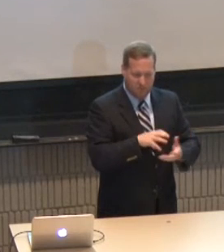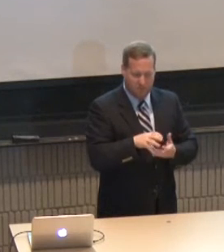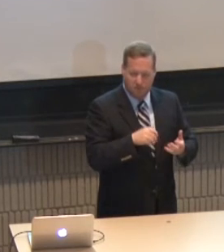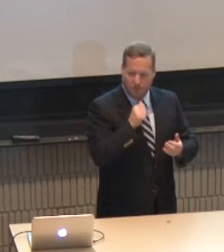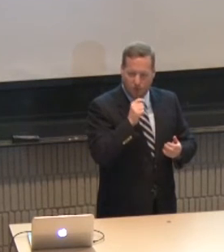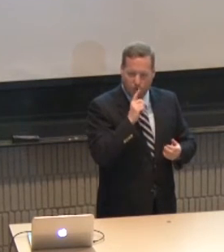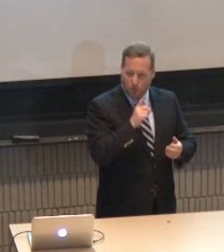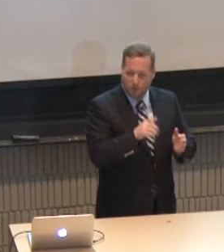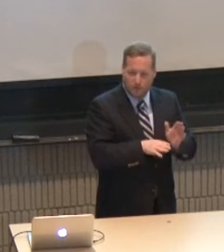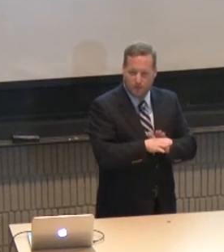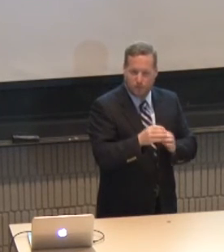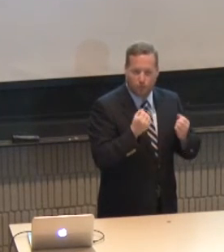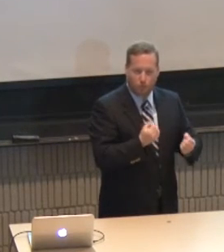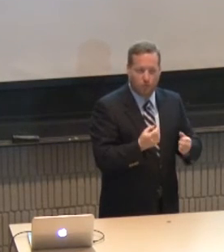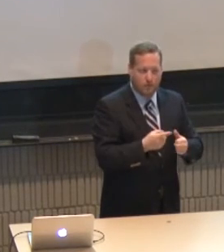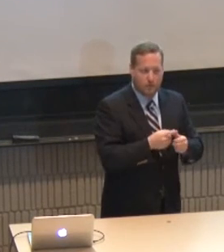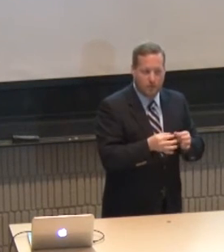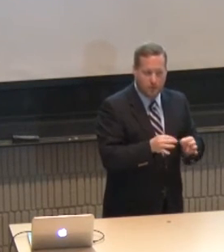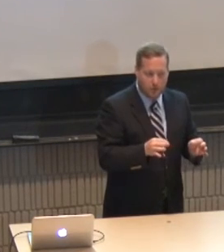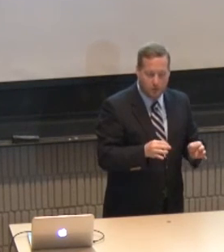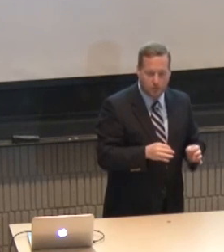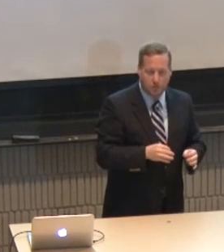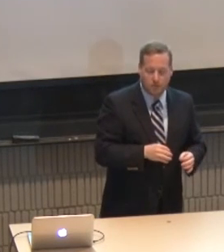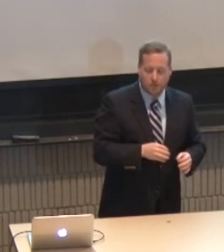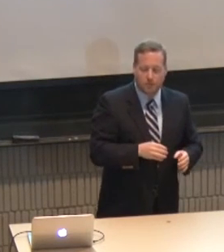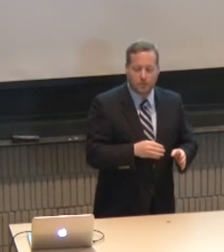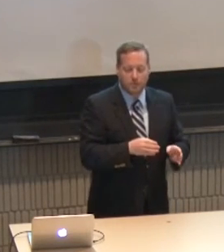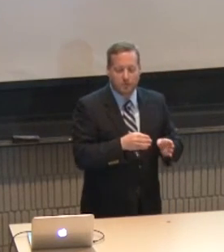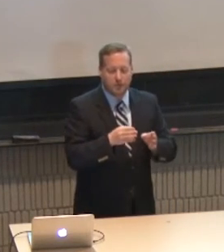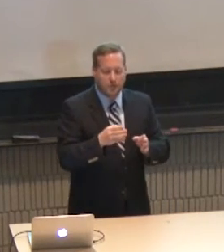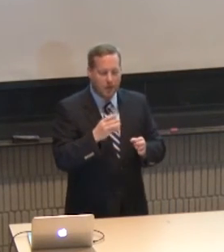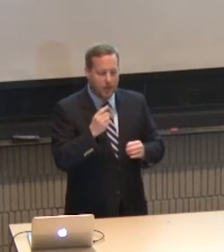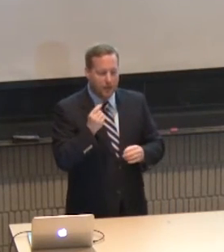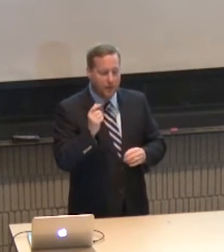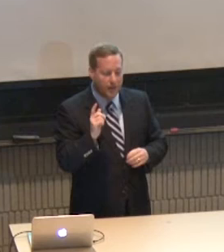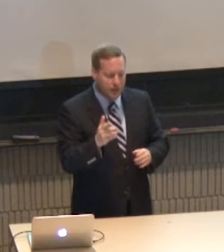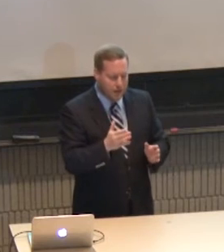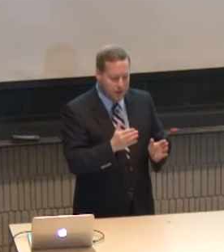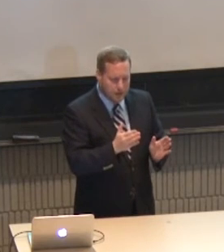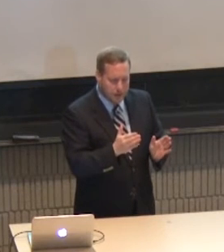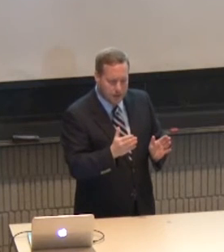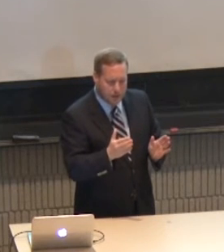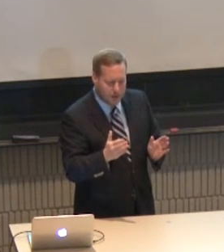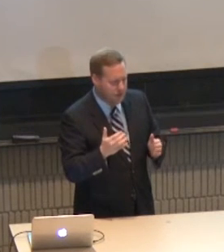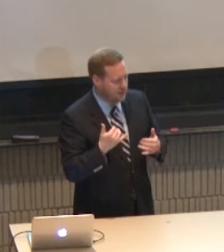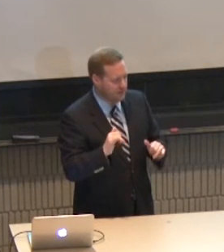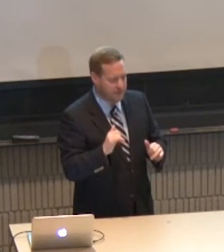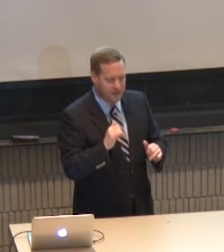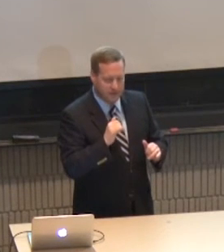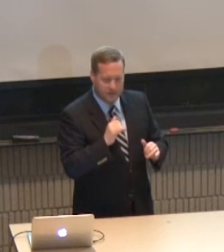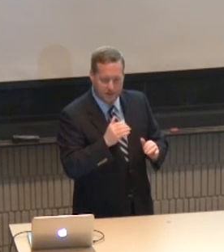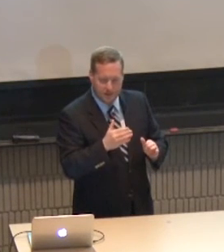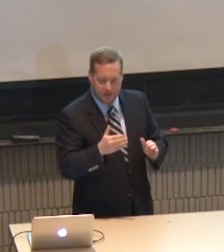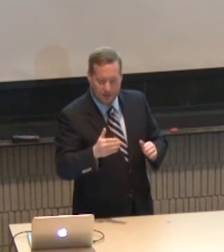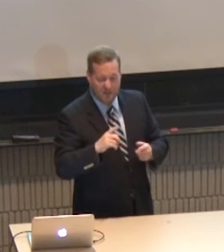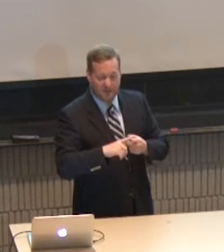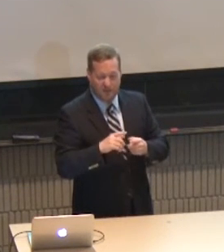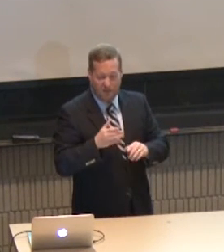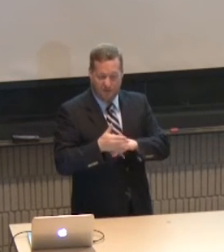teaching two languages at the same time, a first language was never very strongly established.